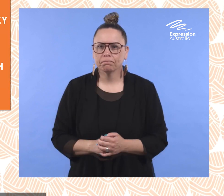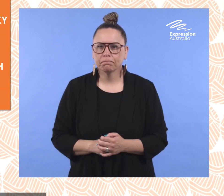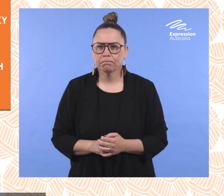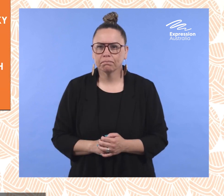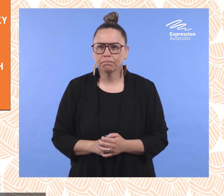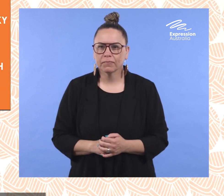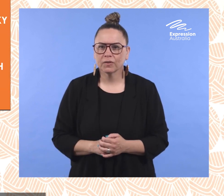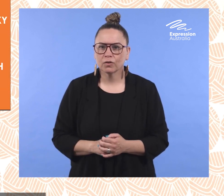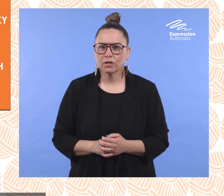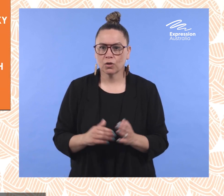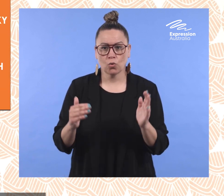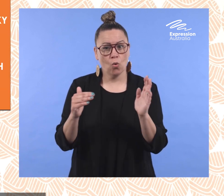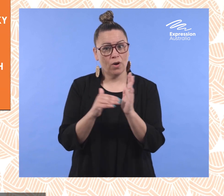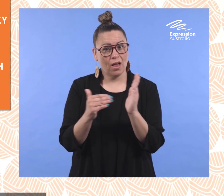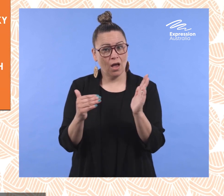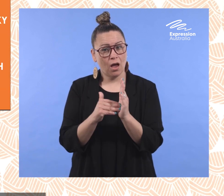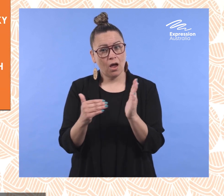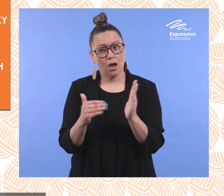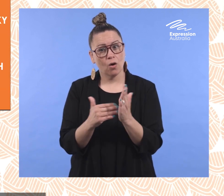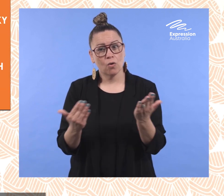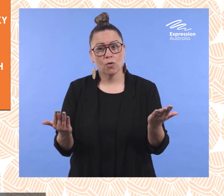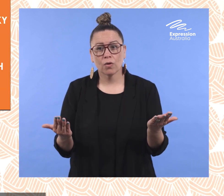So the case is just a very